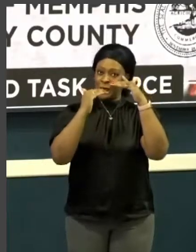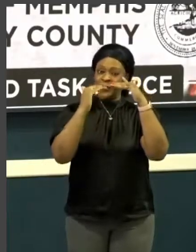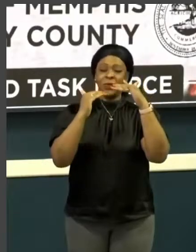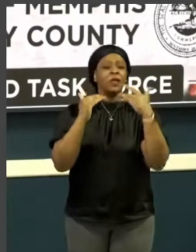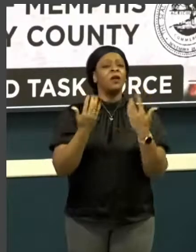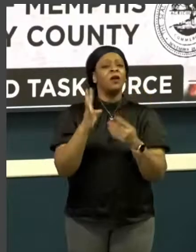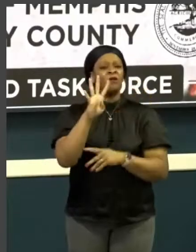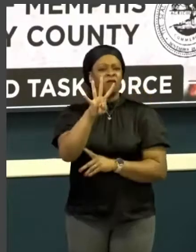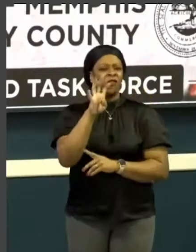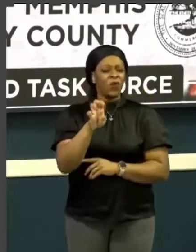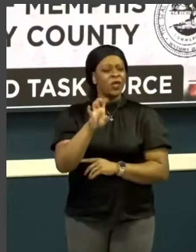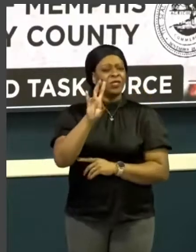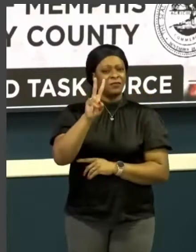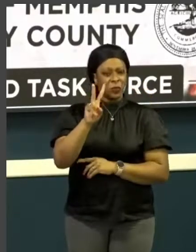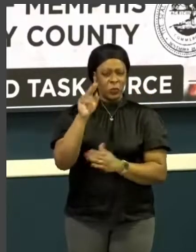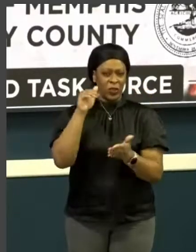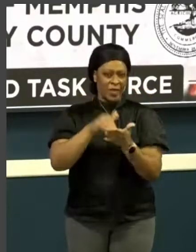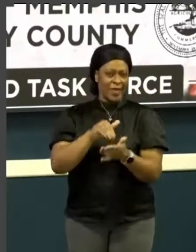More than